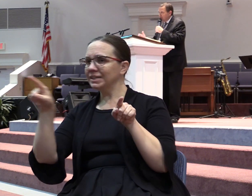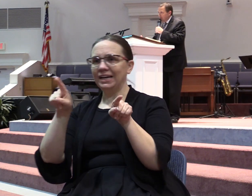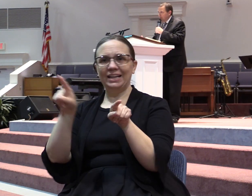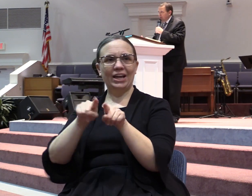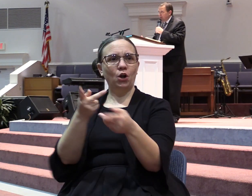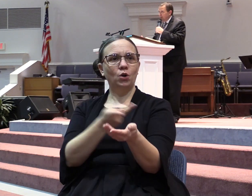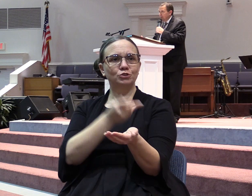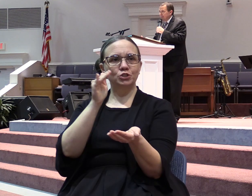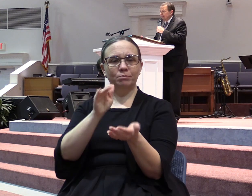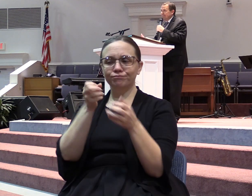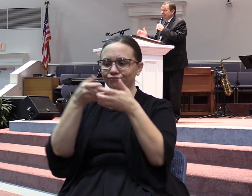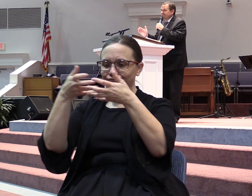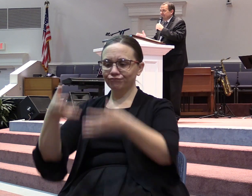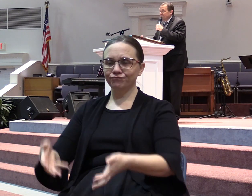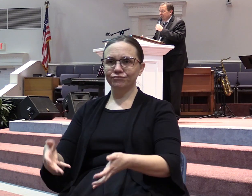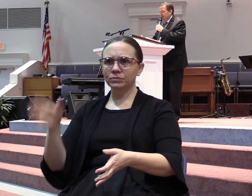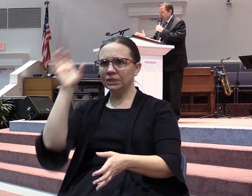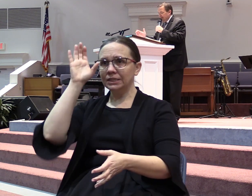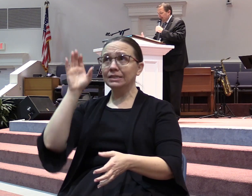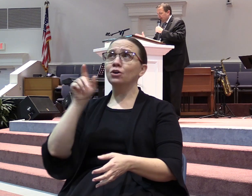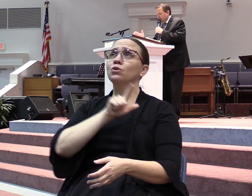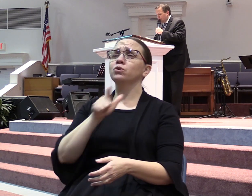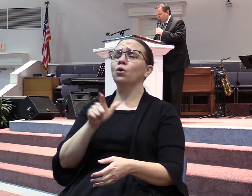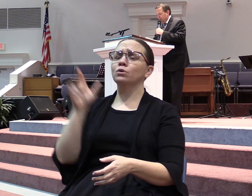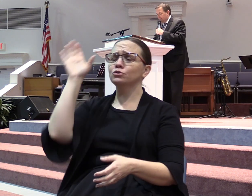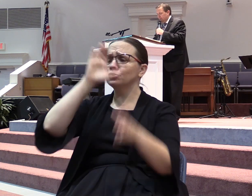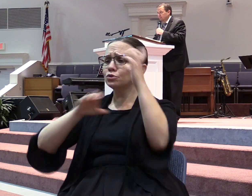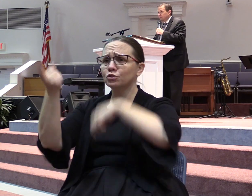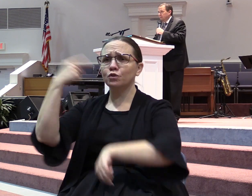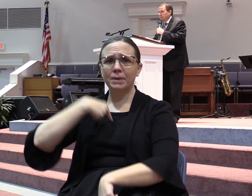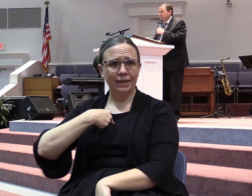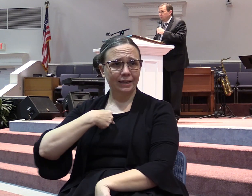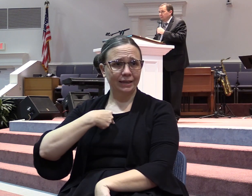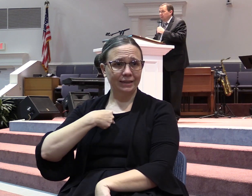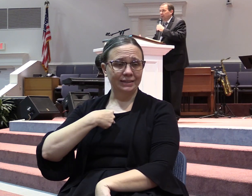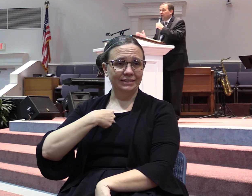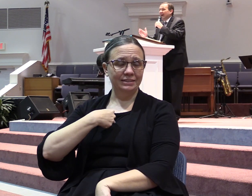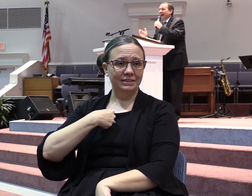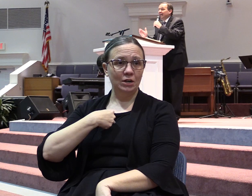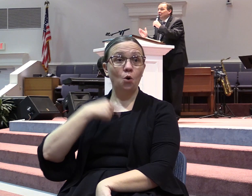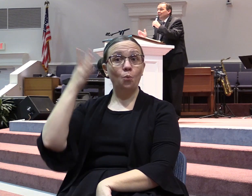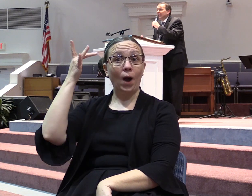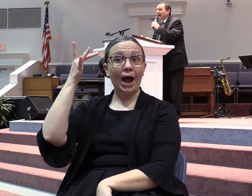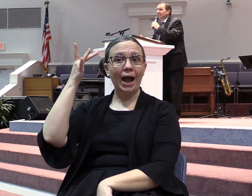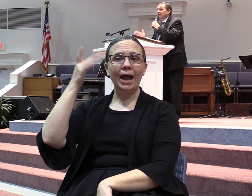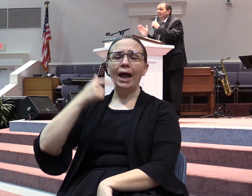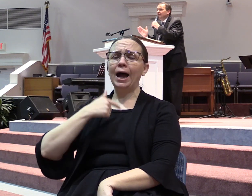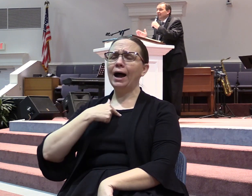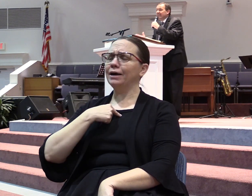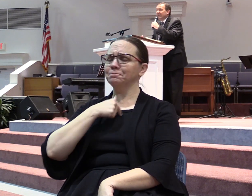lost sheep. Right. Seek thy servant, for I do